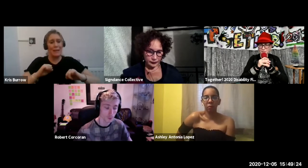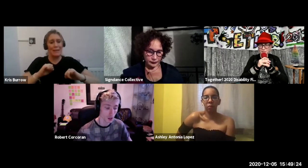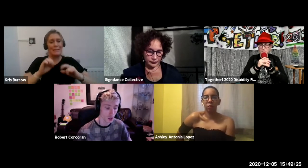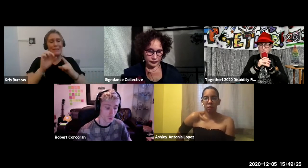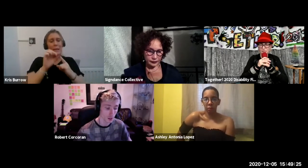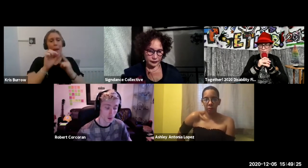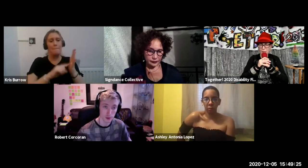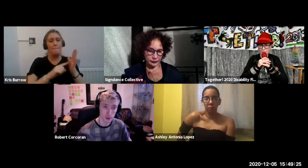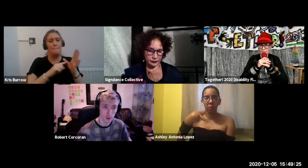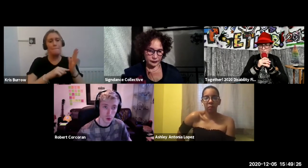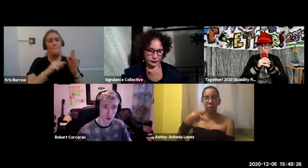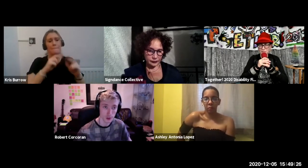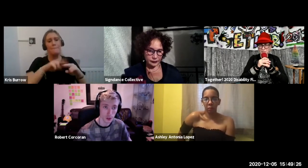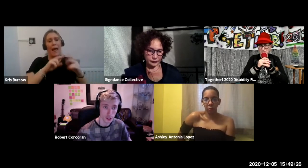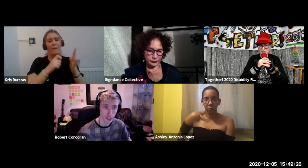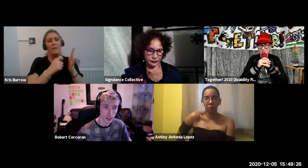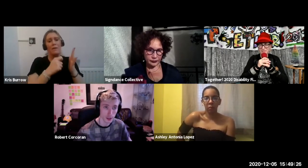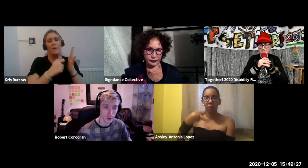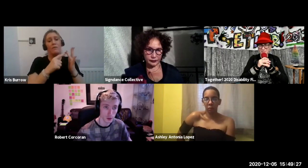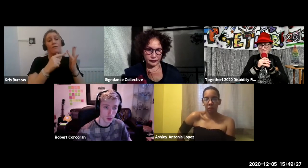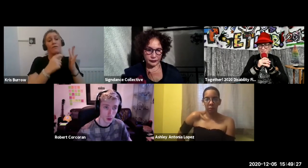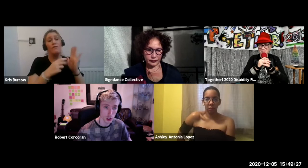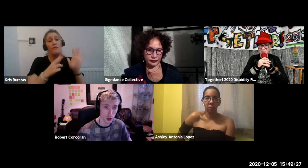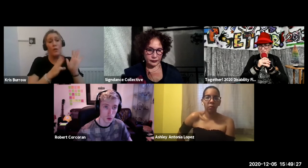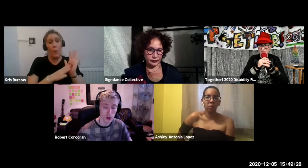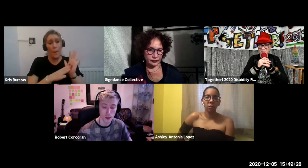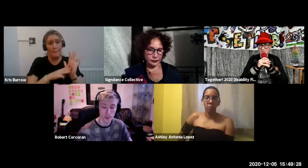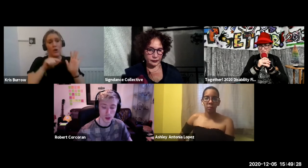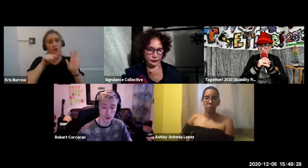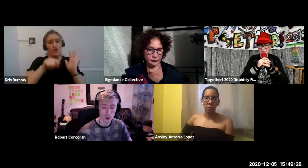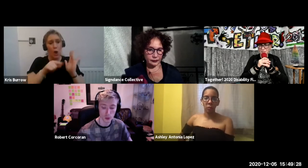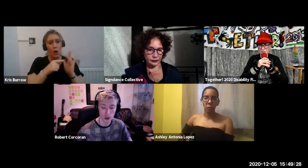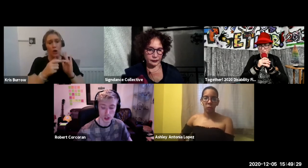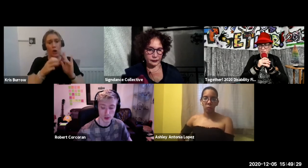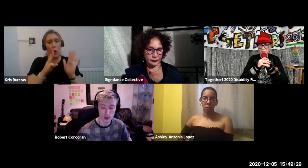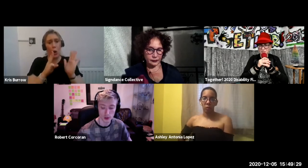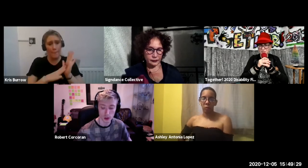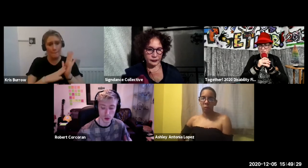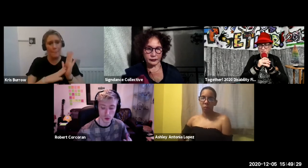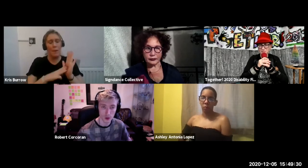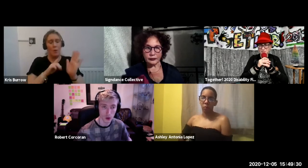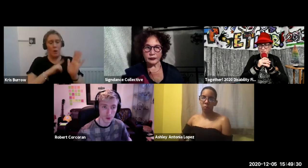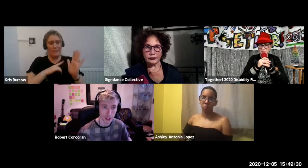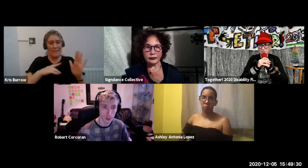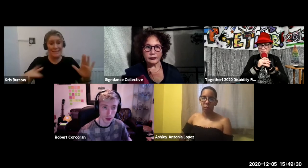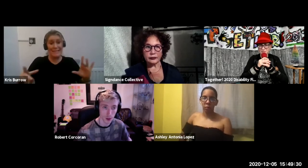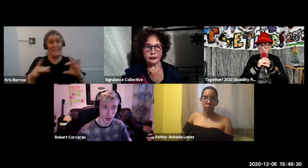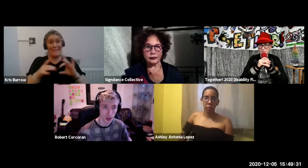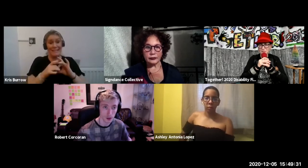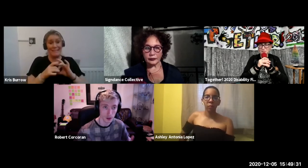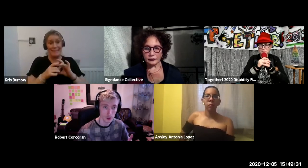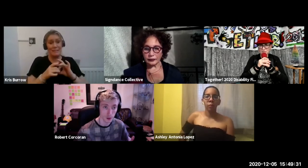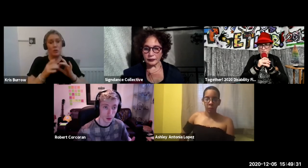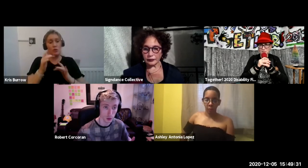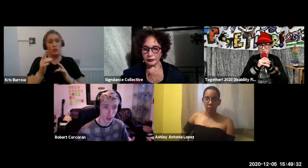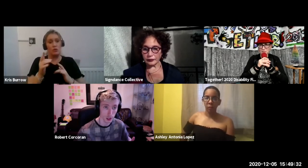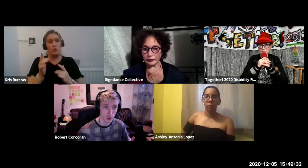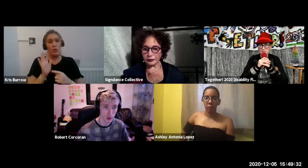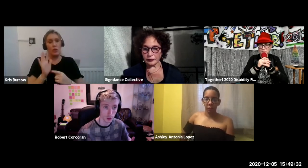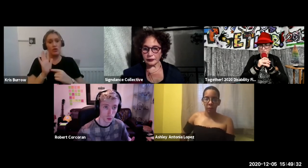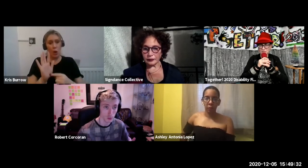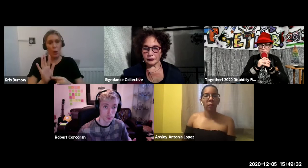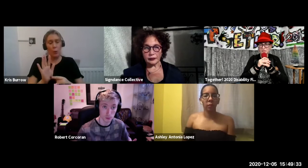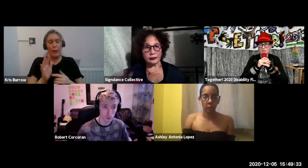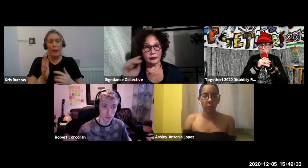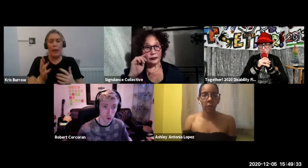inbetweenspacesplatform.com, because this is, of course, directly connected to the show and the overall project. So they're all available on there in the two sections